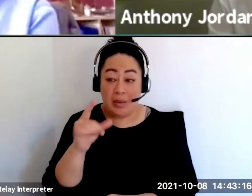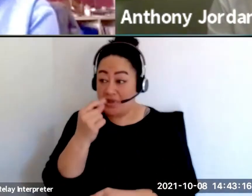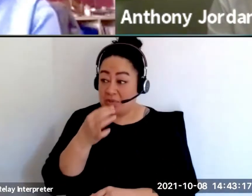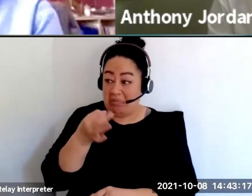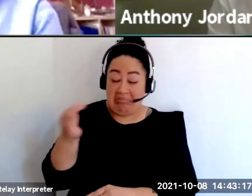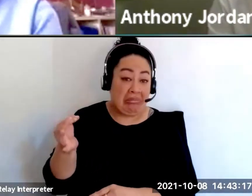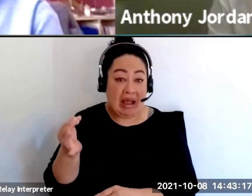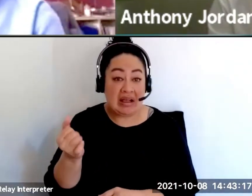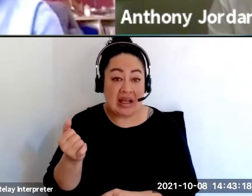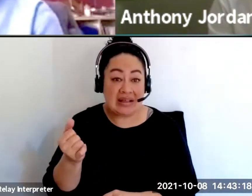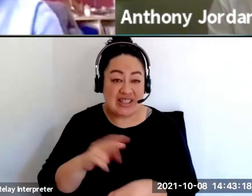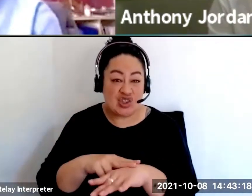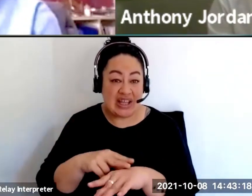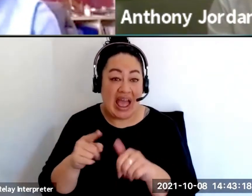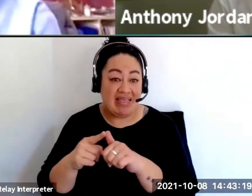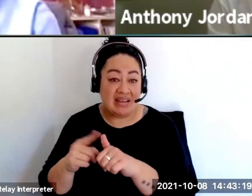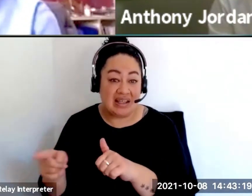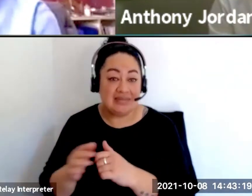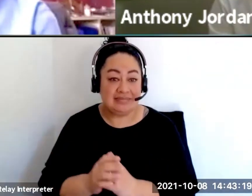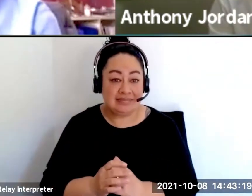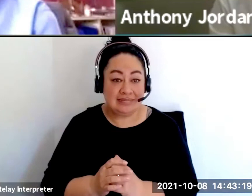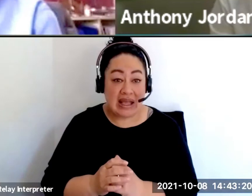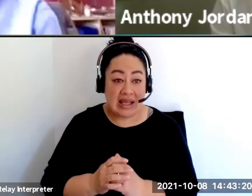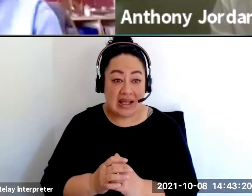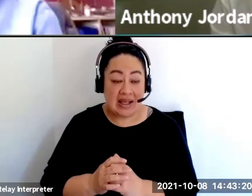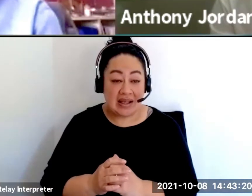In terms of how effective it is,